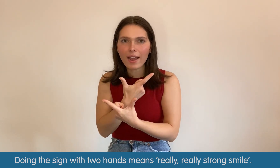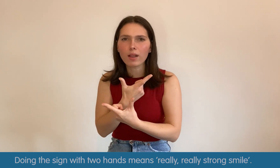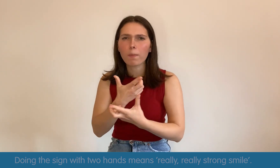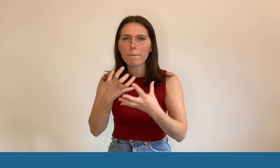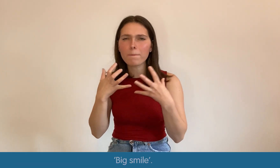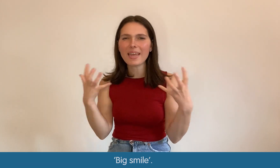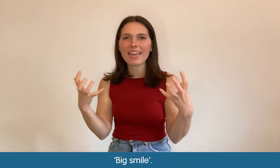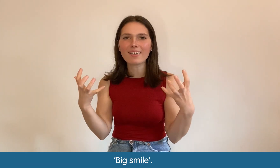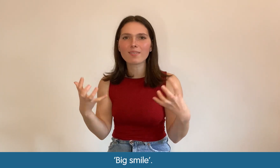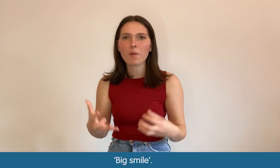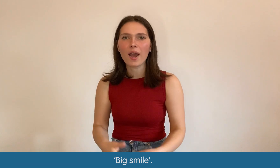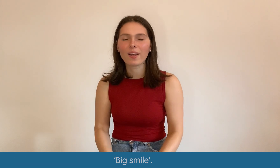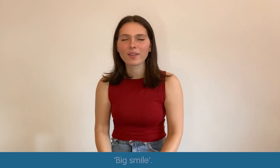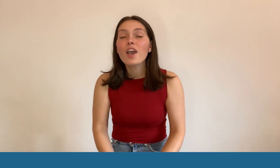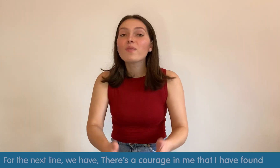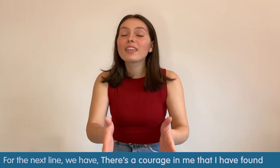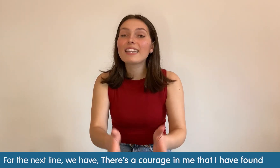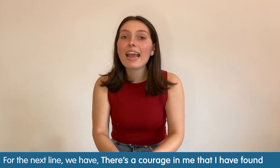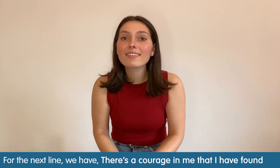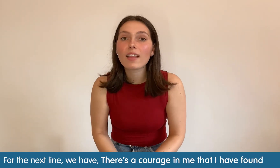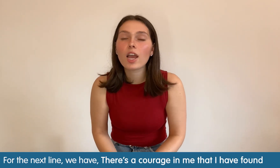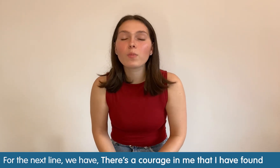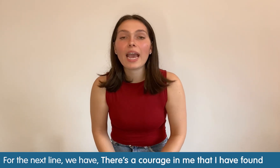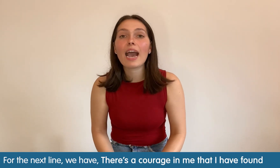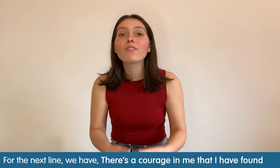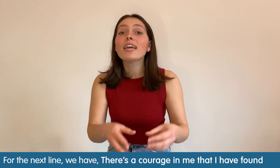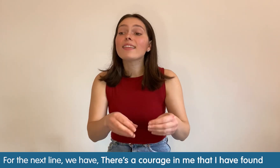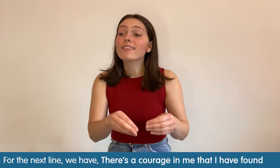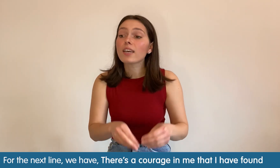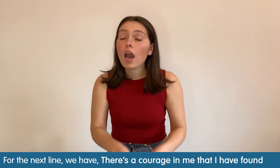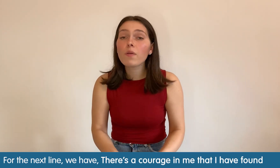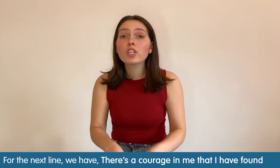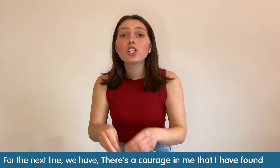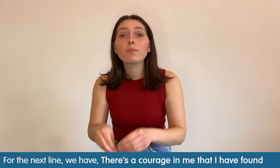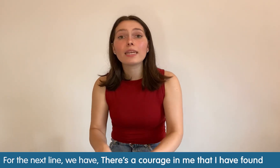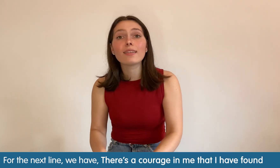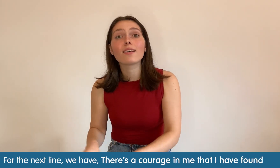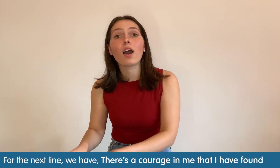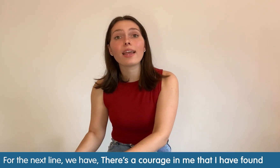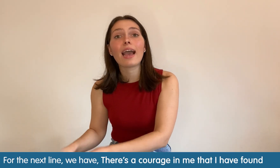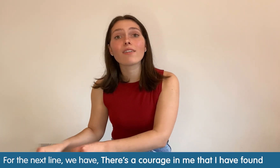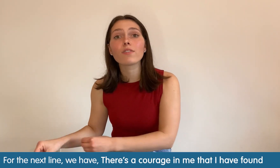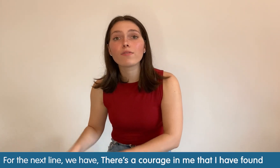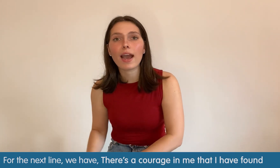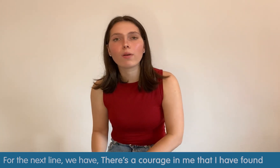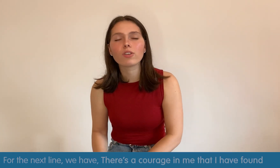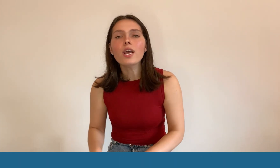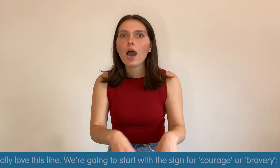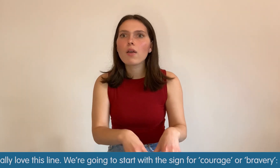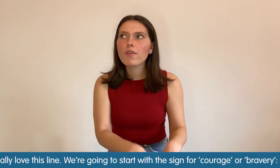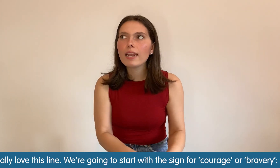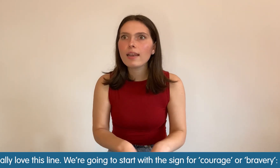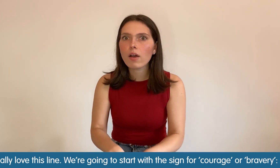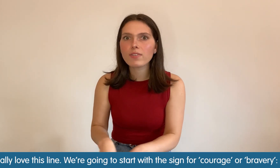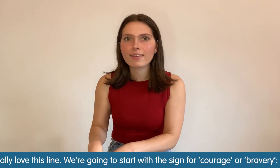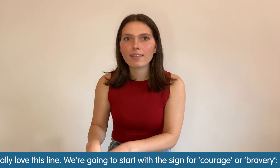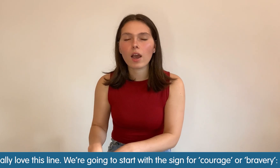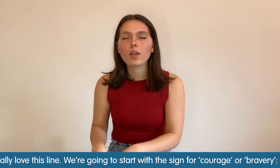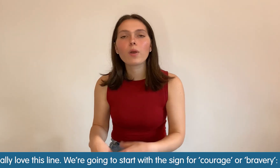smile. Big smile. For the next line we have, there's a courage in me that I have found. I really love this line. We're going